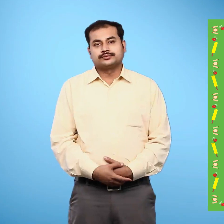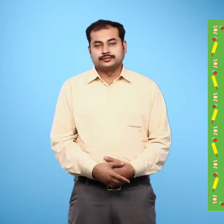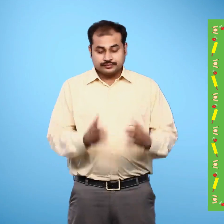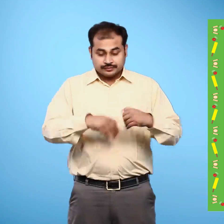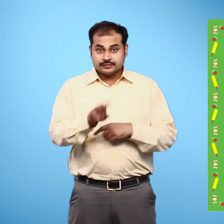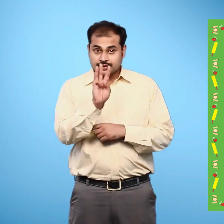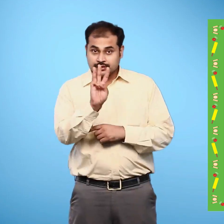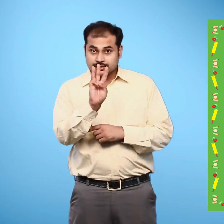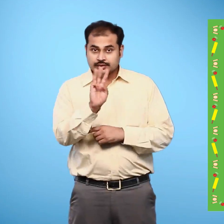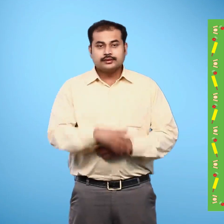Instruction 3.